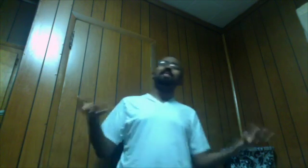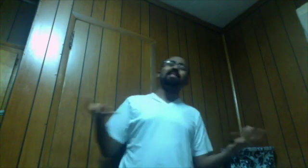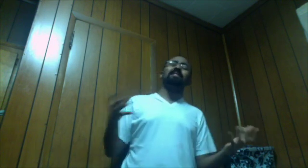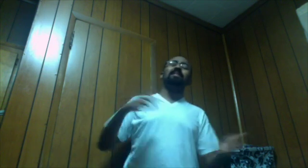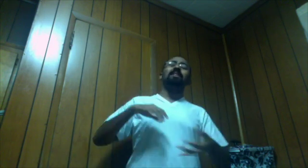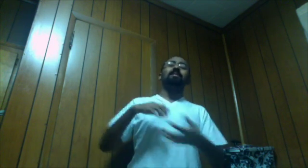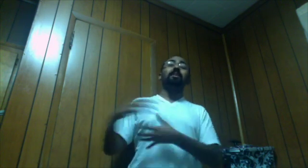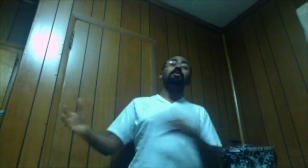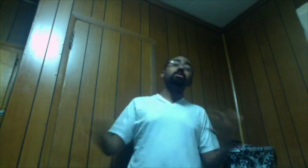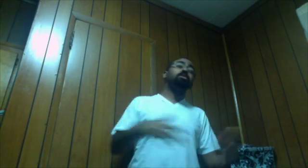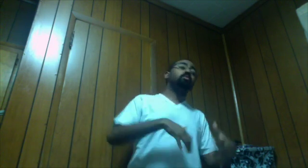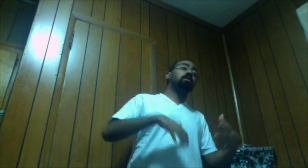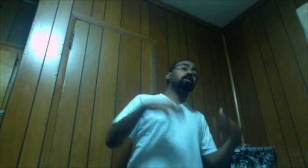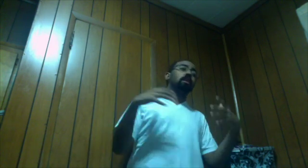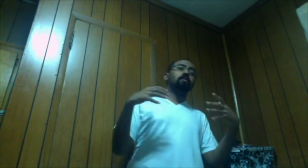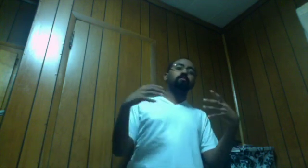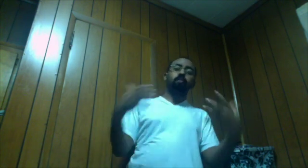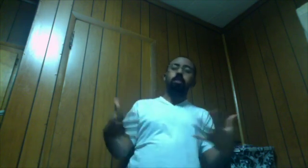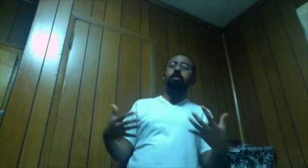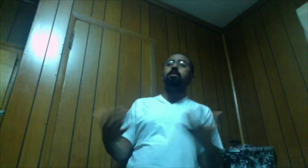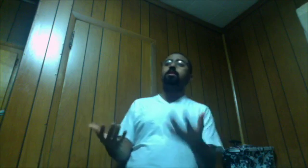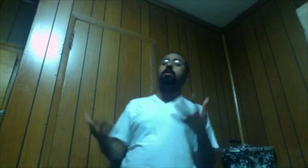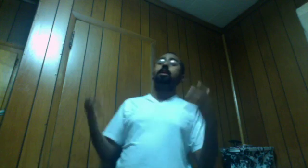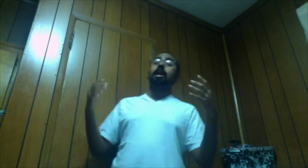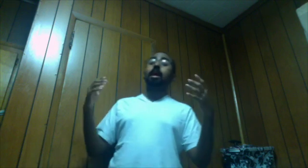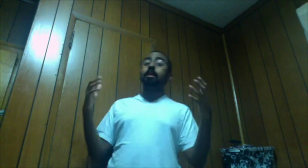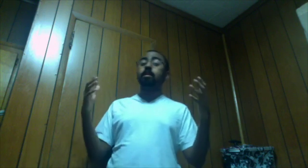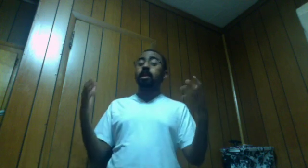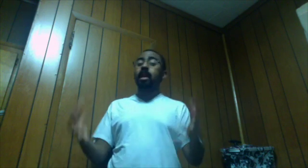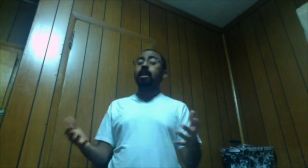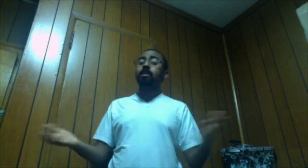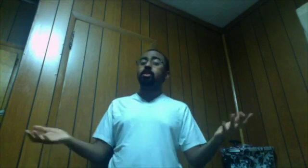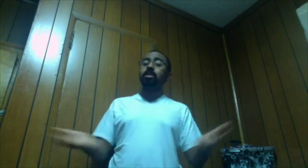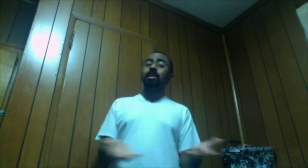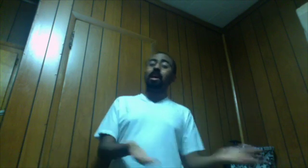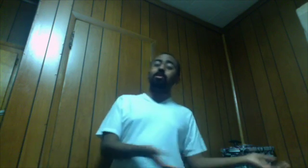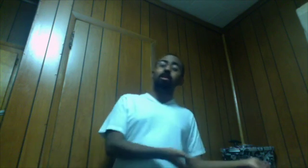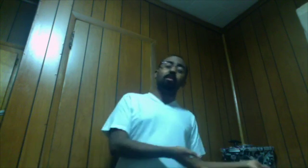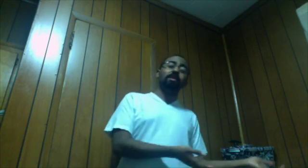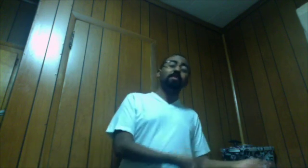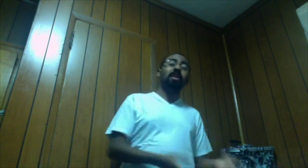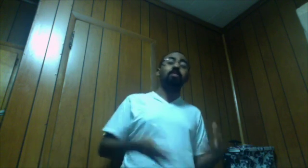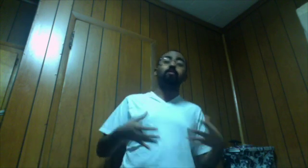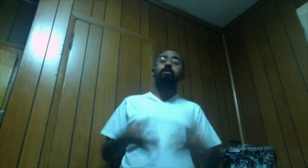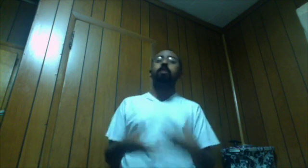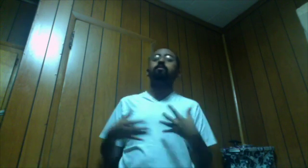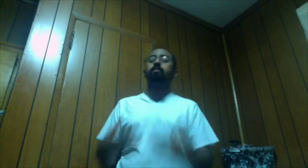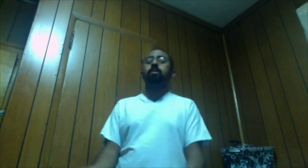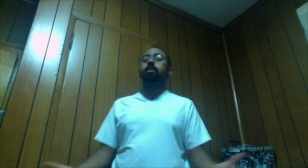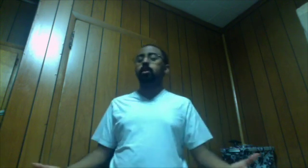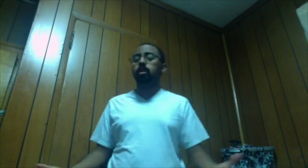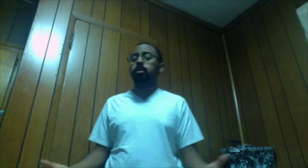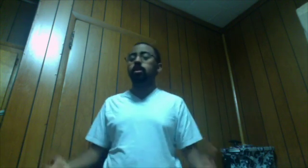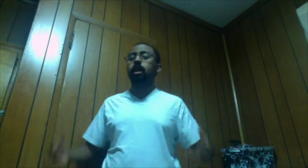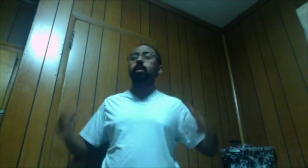it. The others were like really good, and K, just like how it's always been, has really, really good art style.